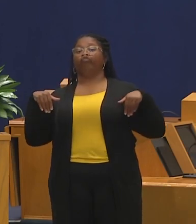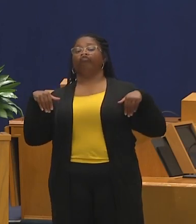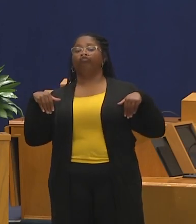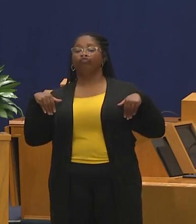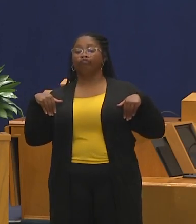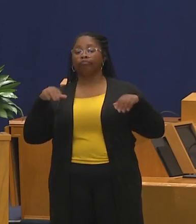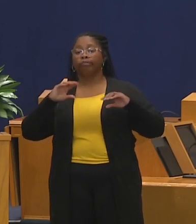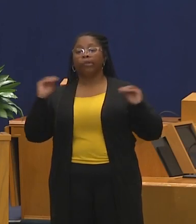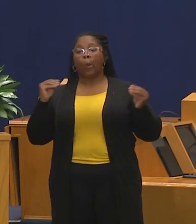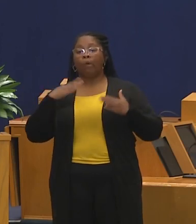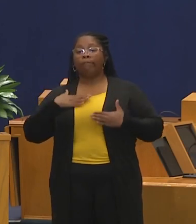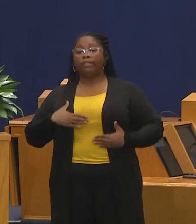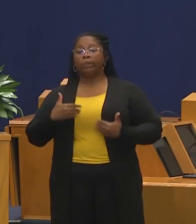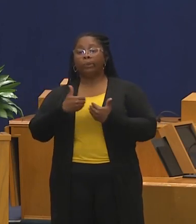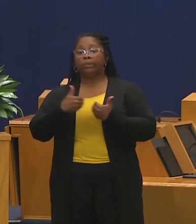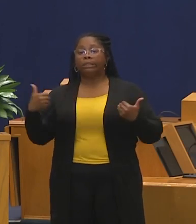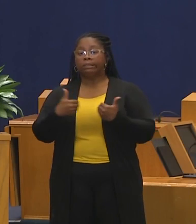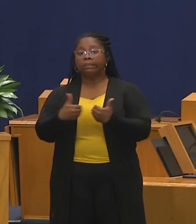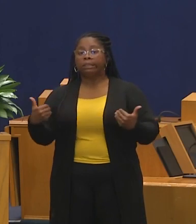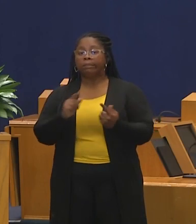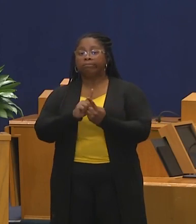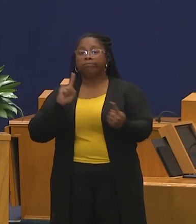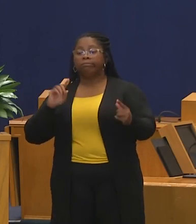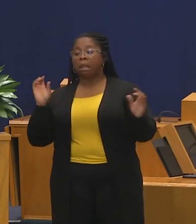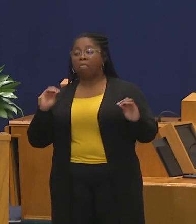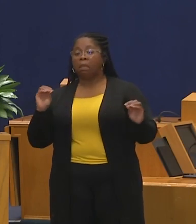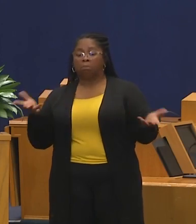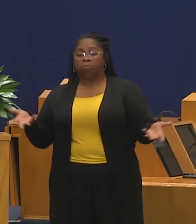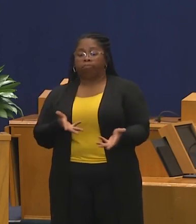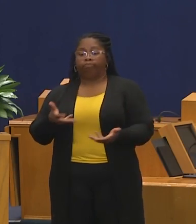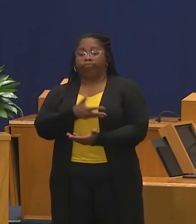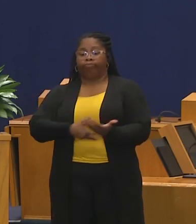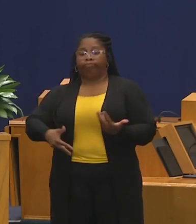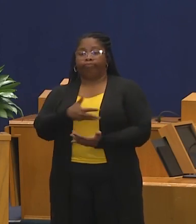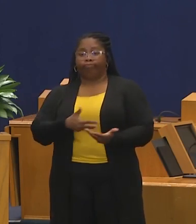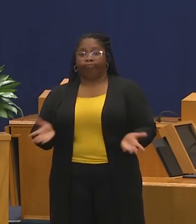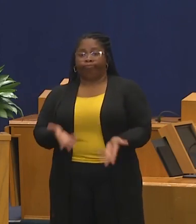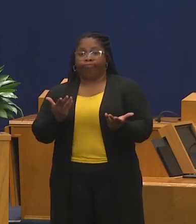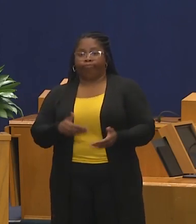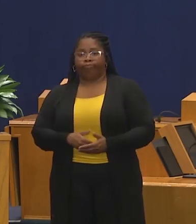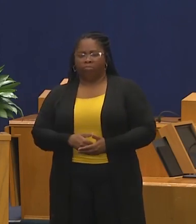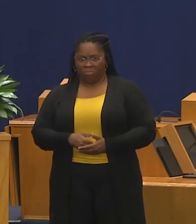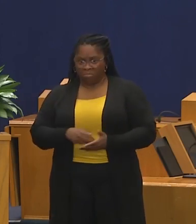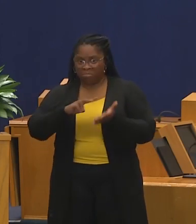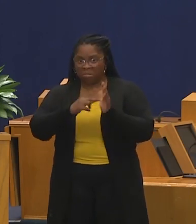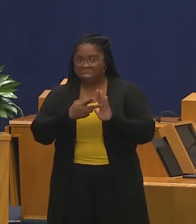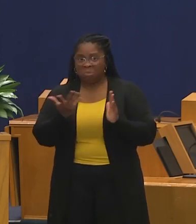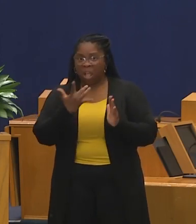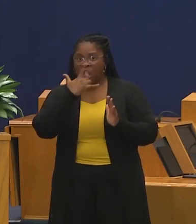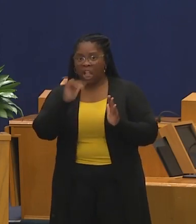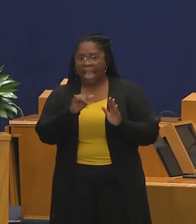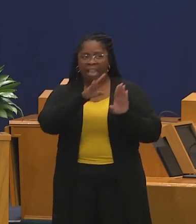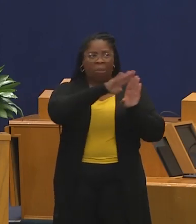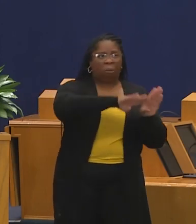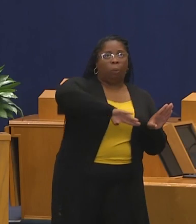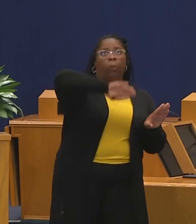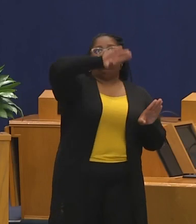efforts outlined by the Department of Public Health. And what you'll see is that sharp curve upward that would have resulted in a high